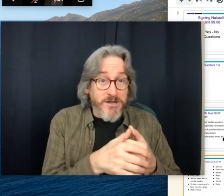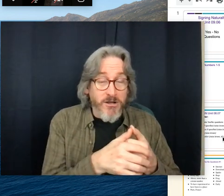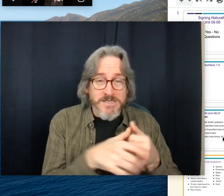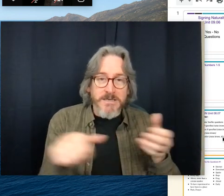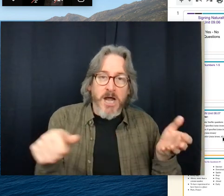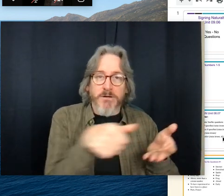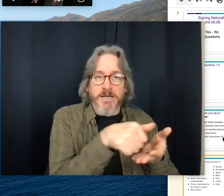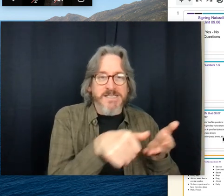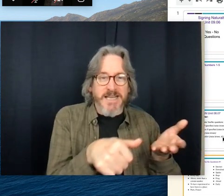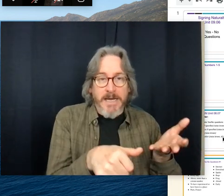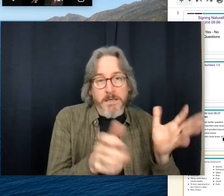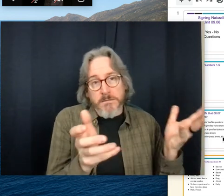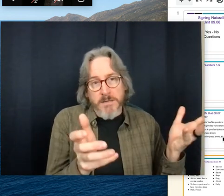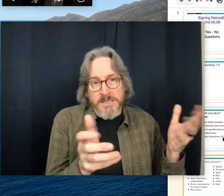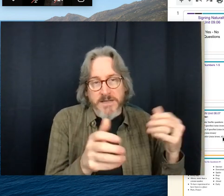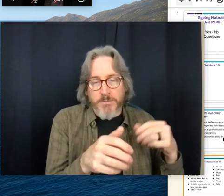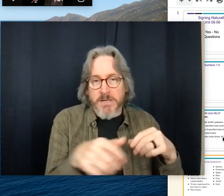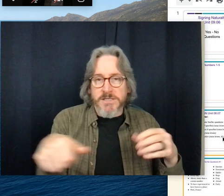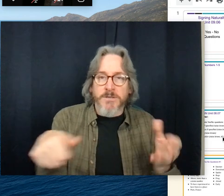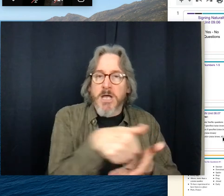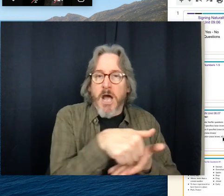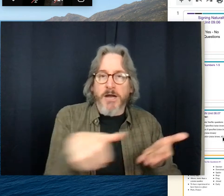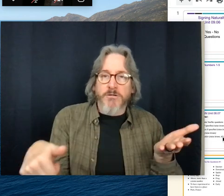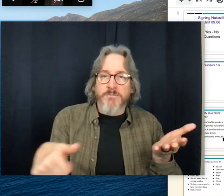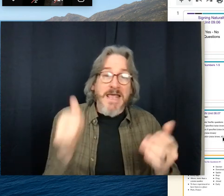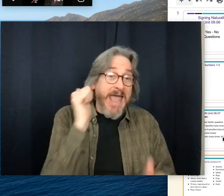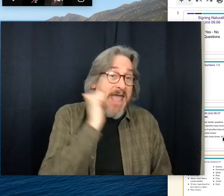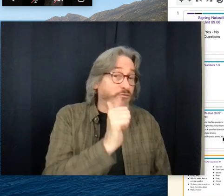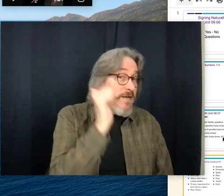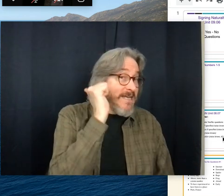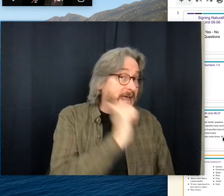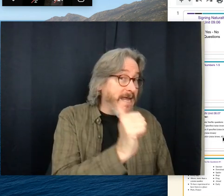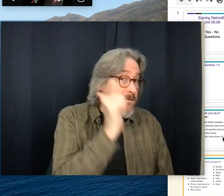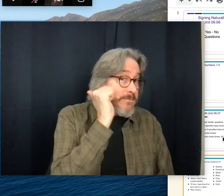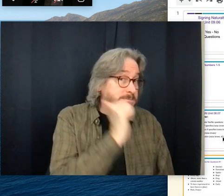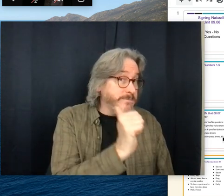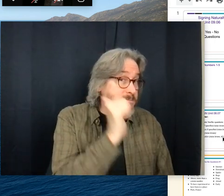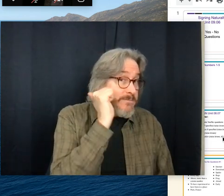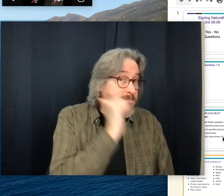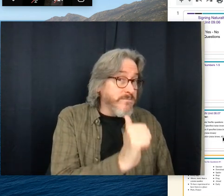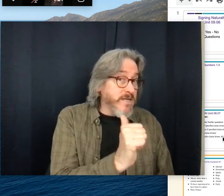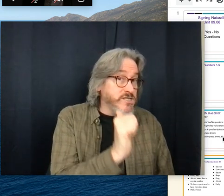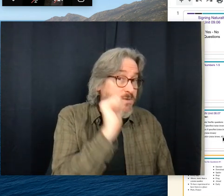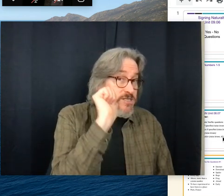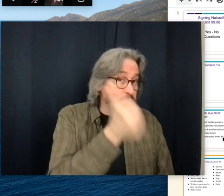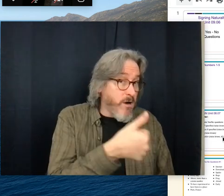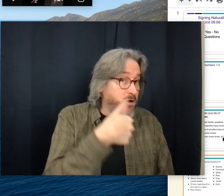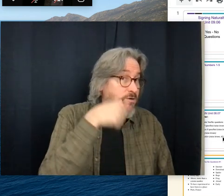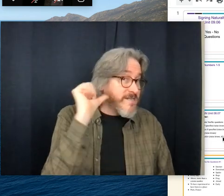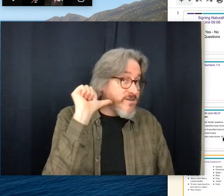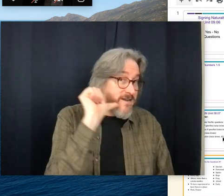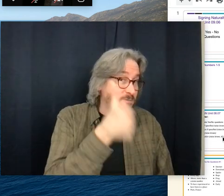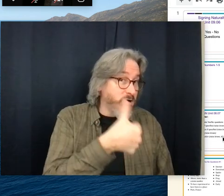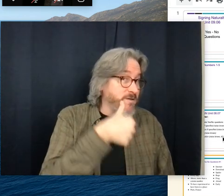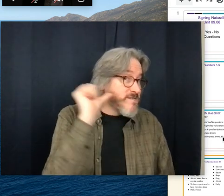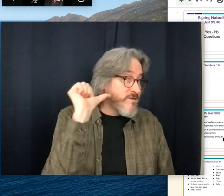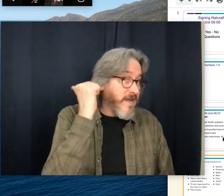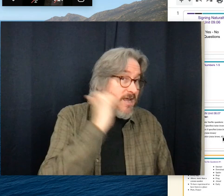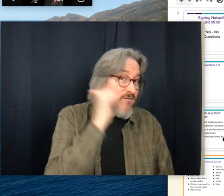as a friend calls it. Iron, he's Canadian. That's how they pronounce it. Iron. Every day. So it's tomorrow,